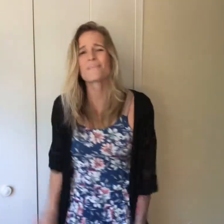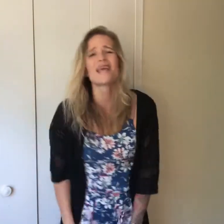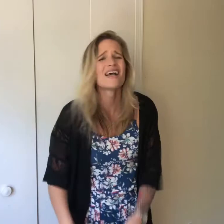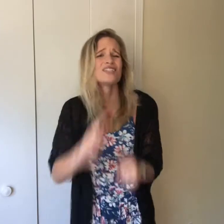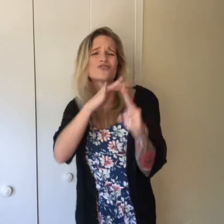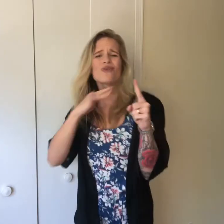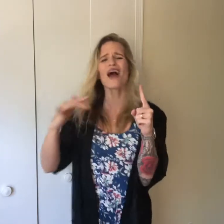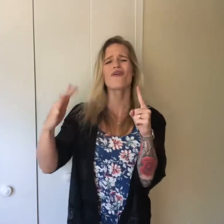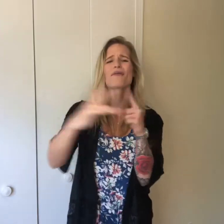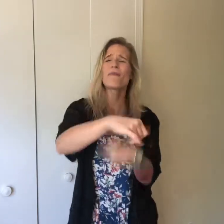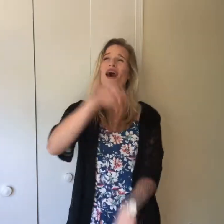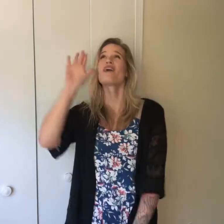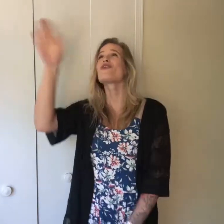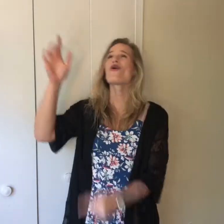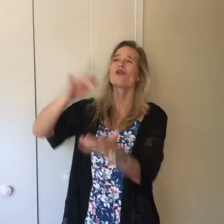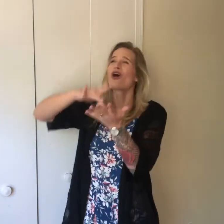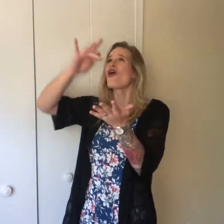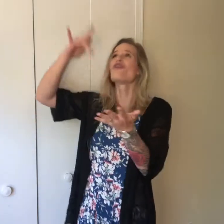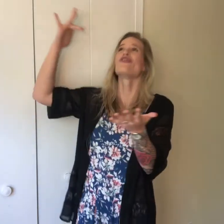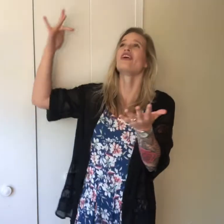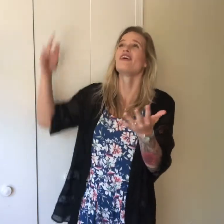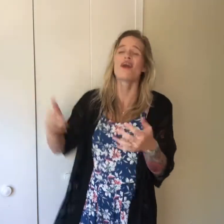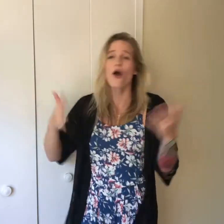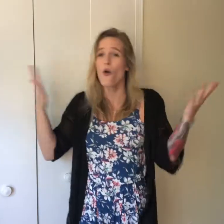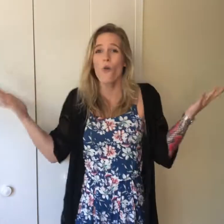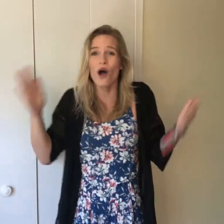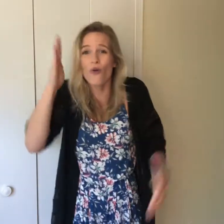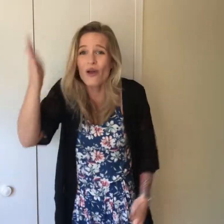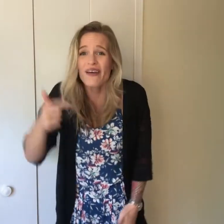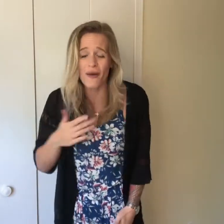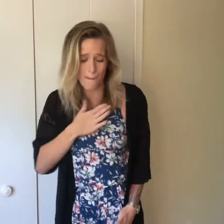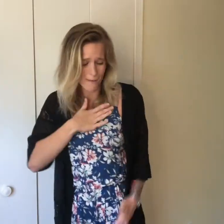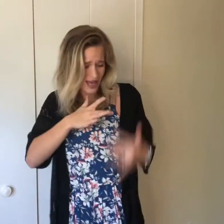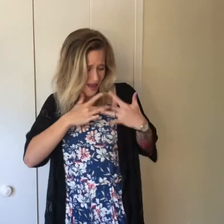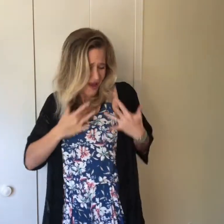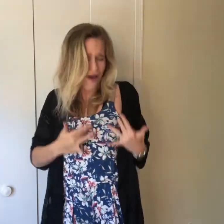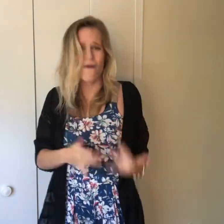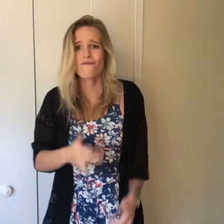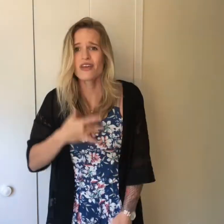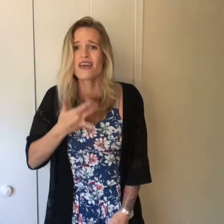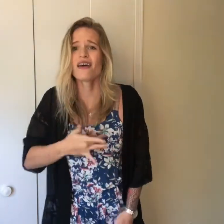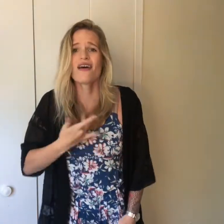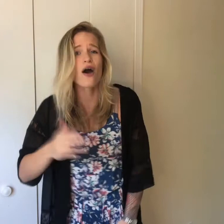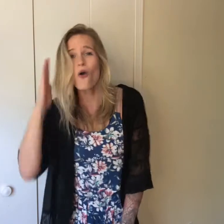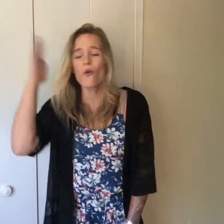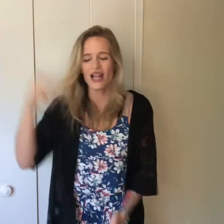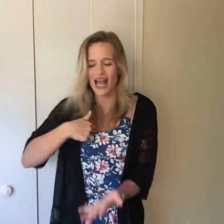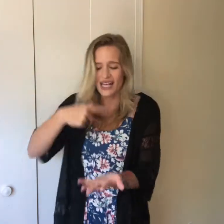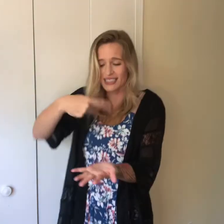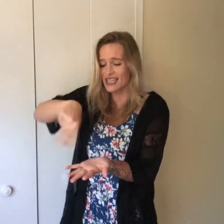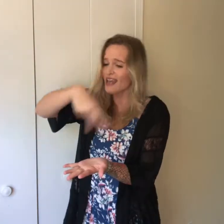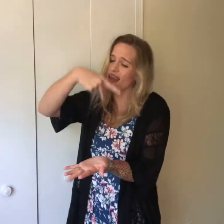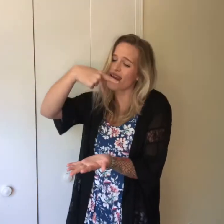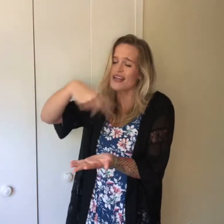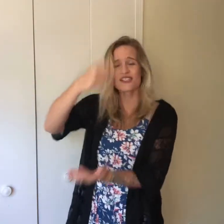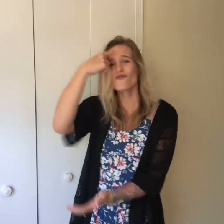imagine. Surrounded by your glory, what will my heart feel? Will I dance for